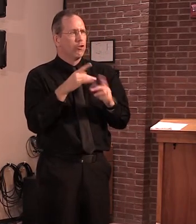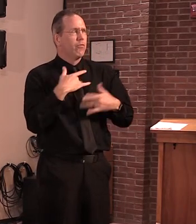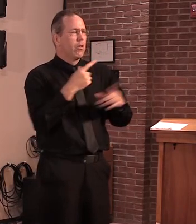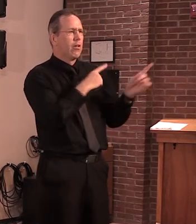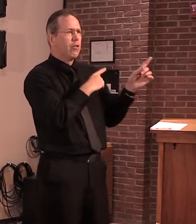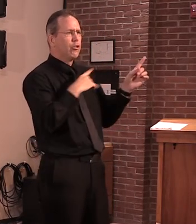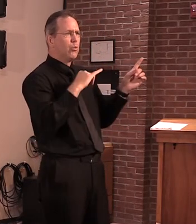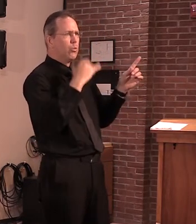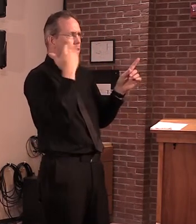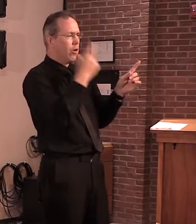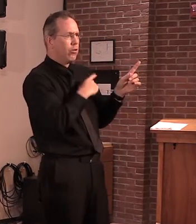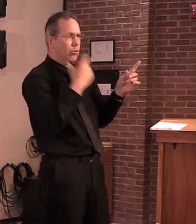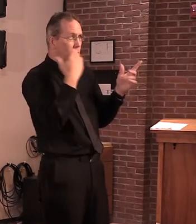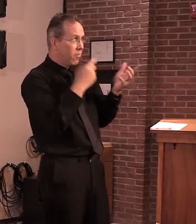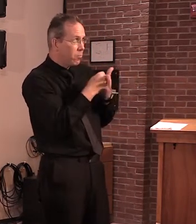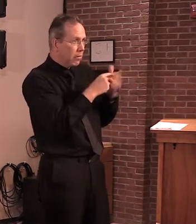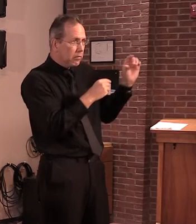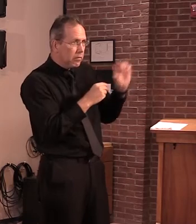right, thank you.